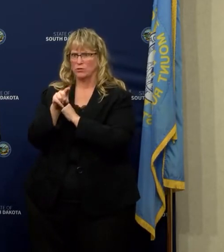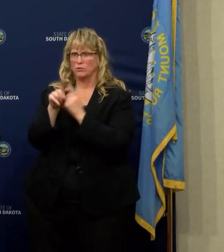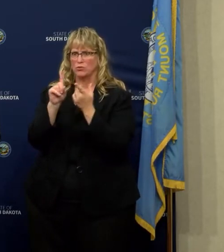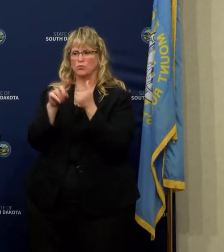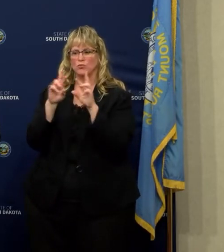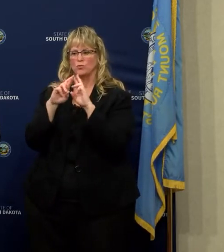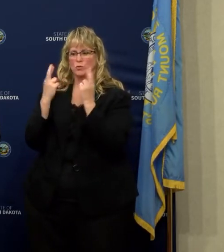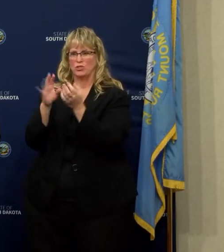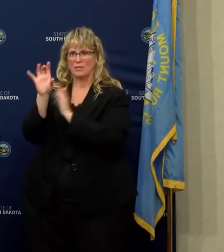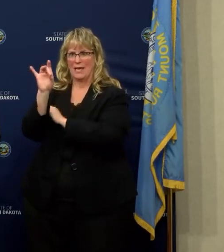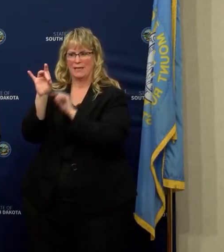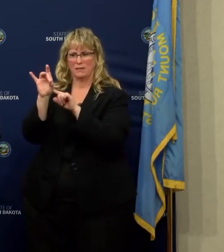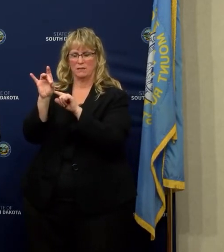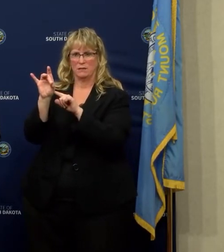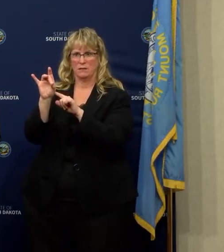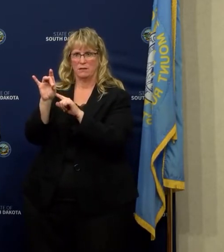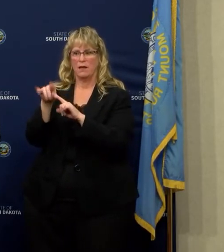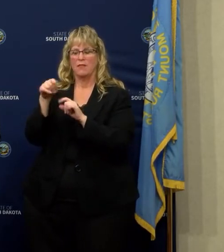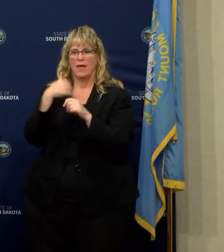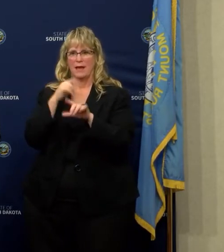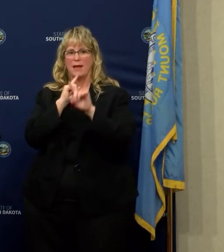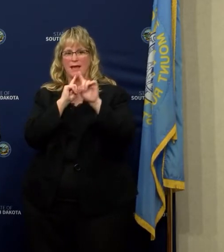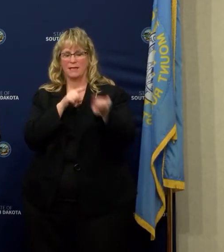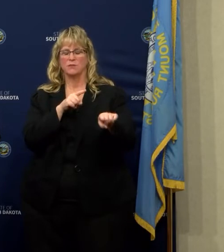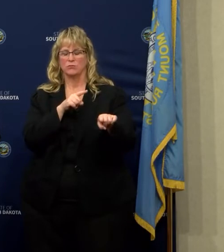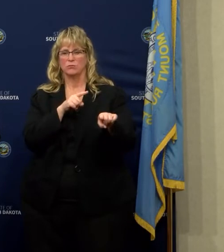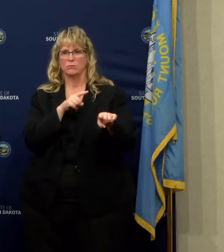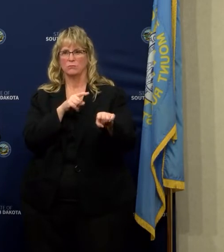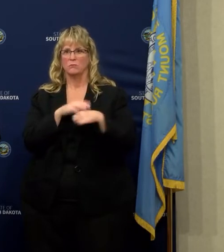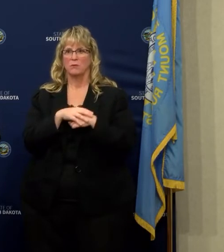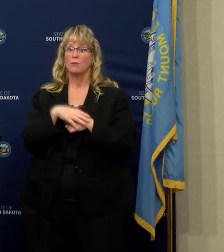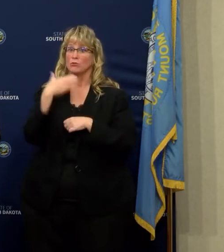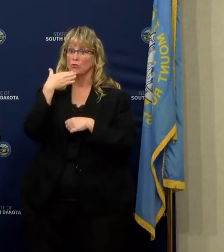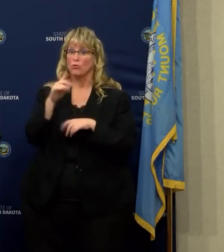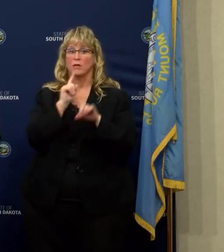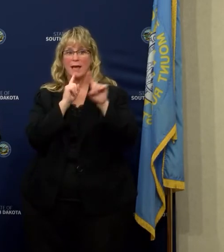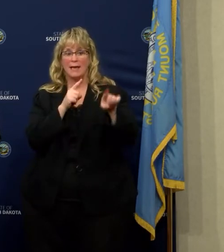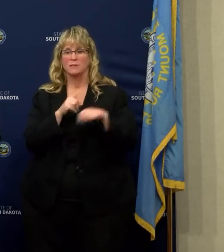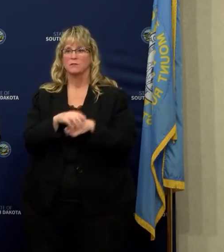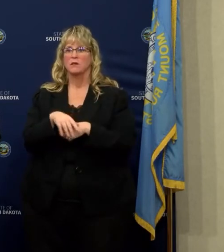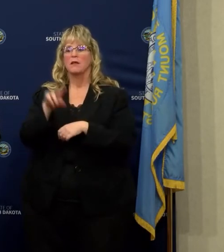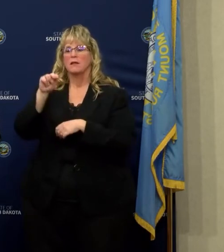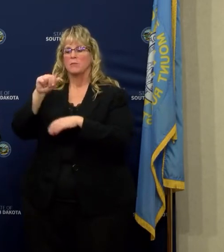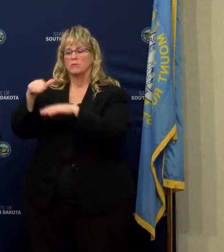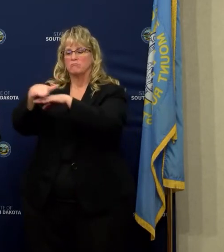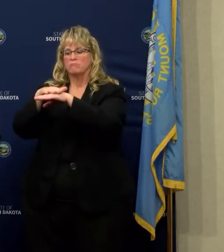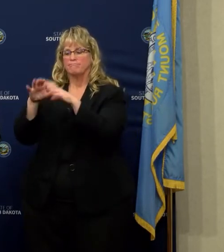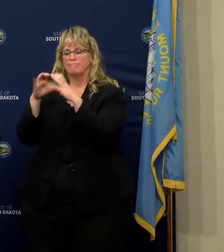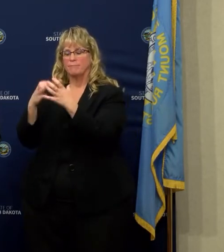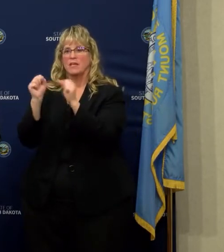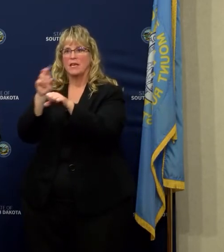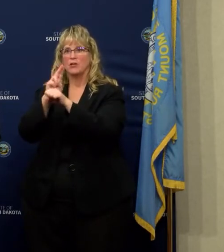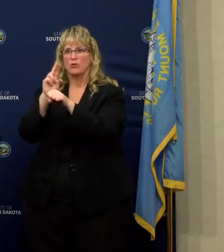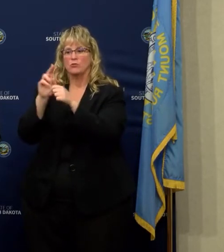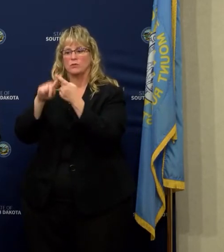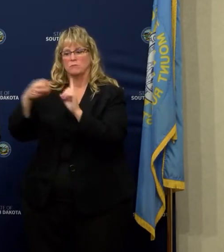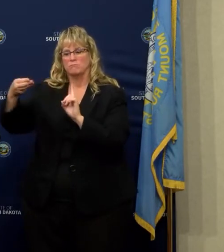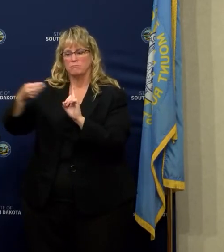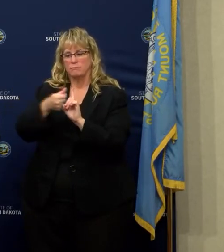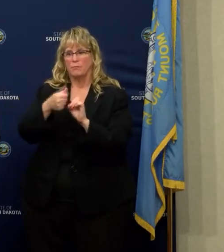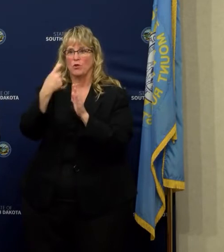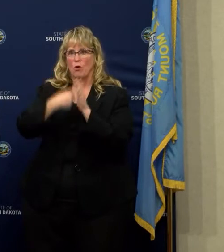Region 8, and they were able to get us an answer, and it was a good answer. The tribes are able to use that as a